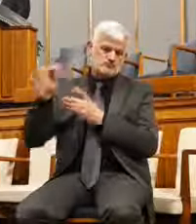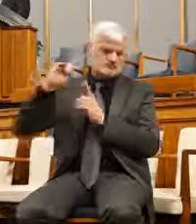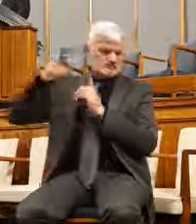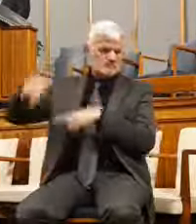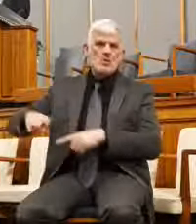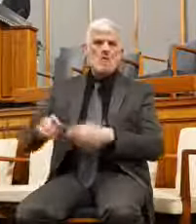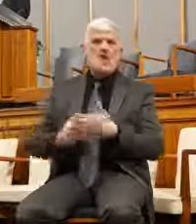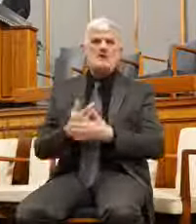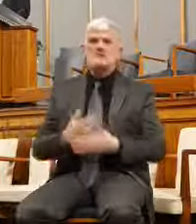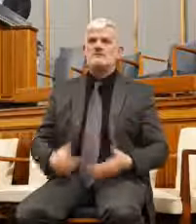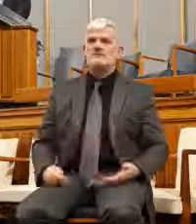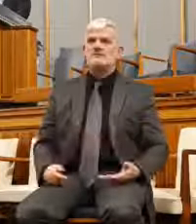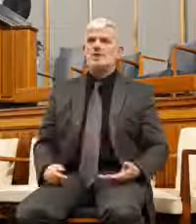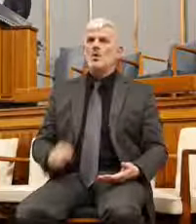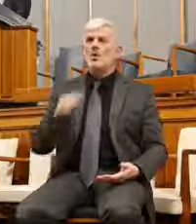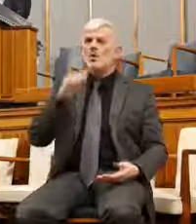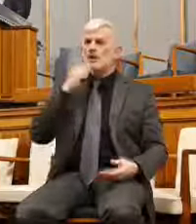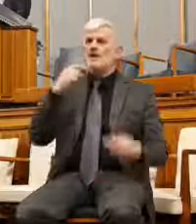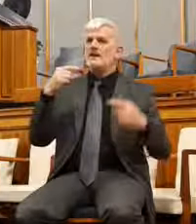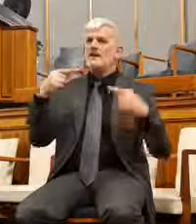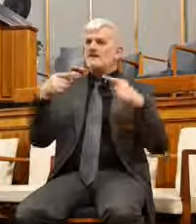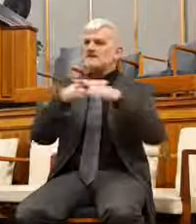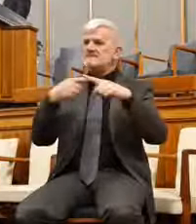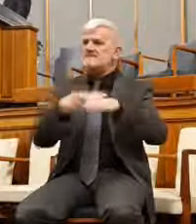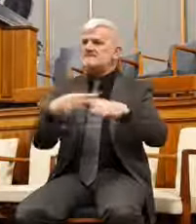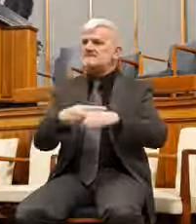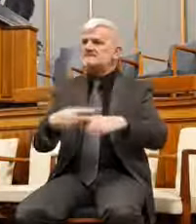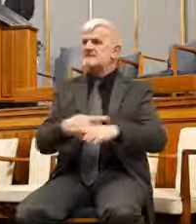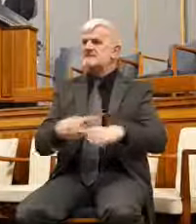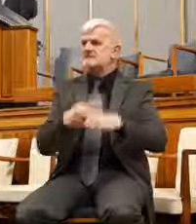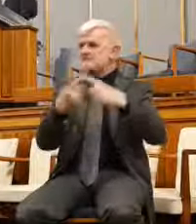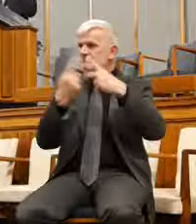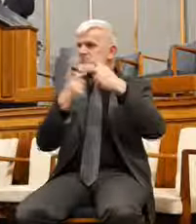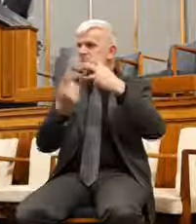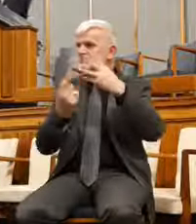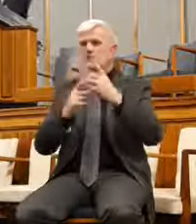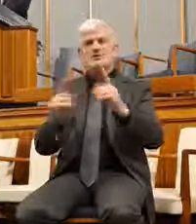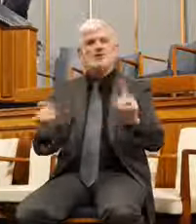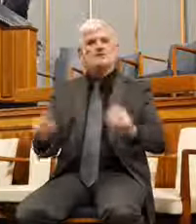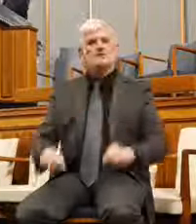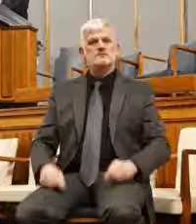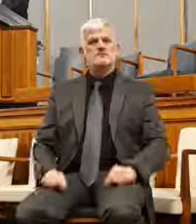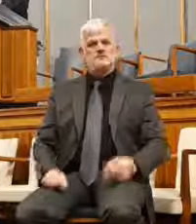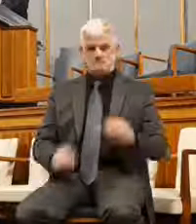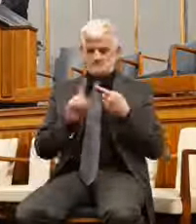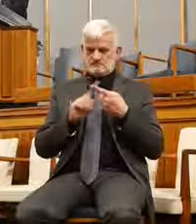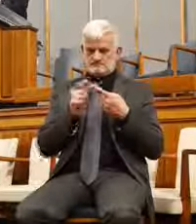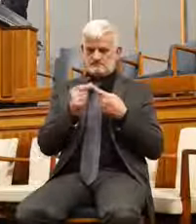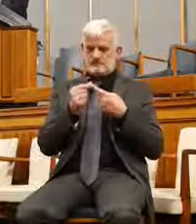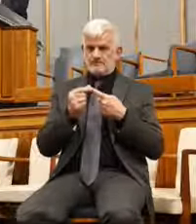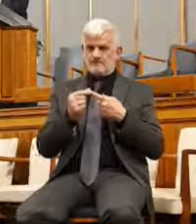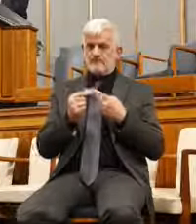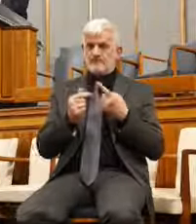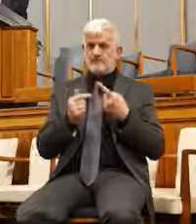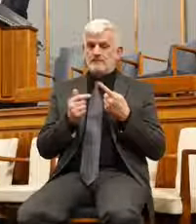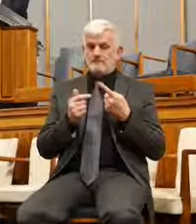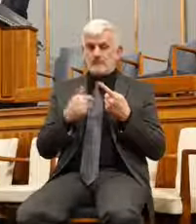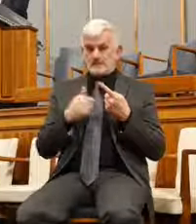have, and you'll never experience. You'll never know your potential as a